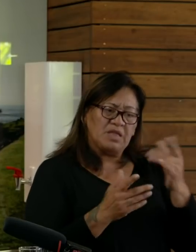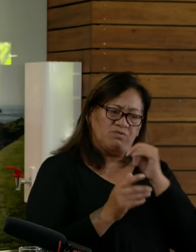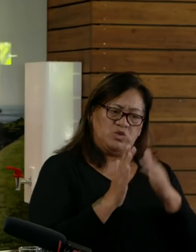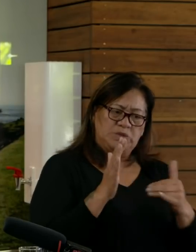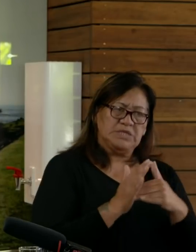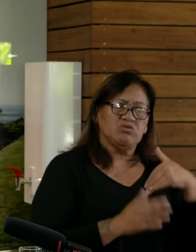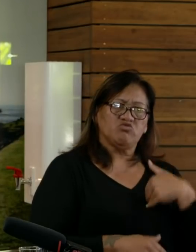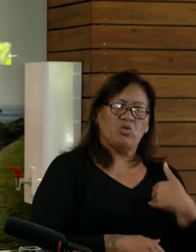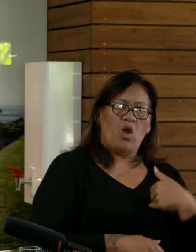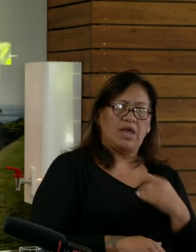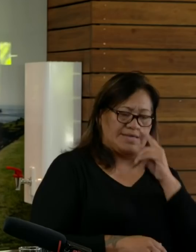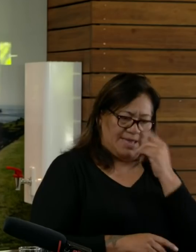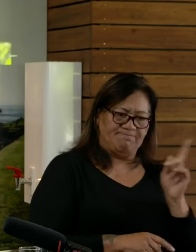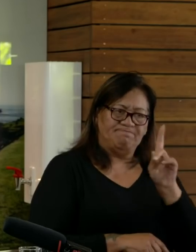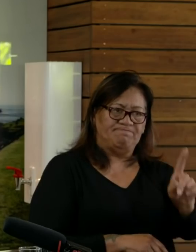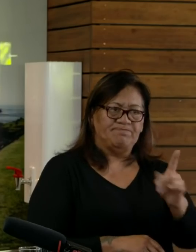it. Thank you.